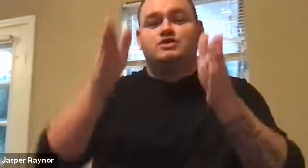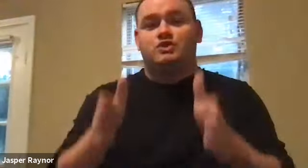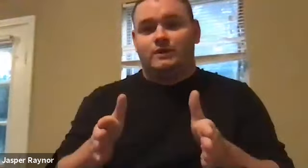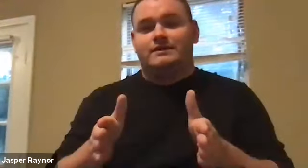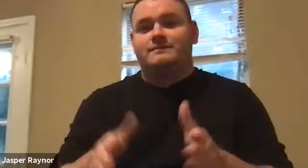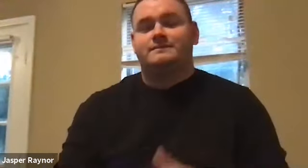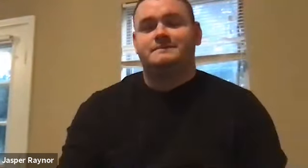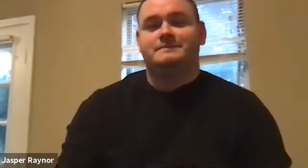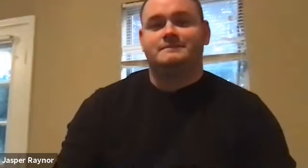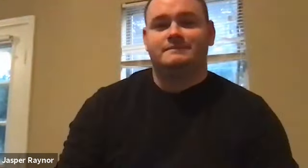Student. Mhm.